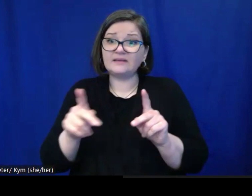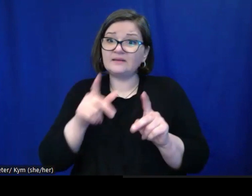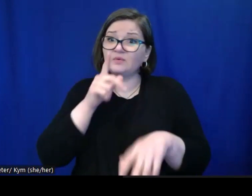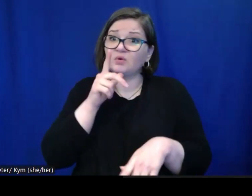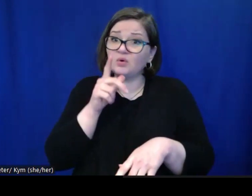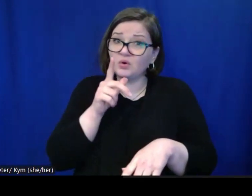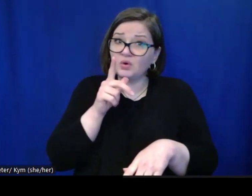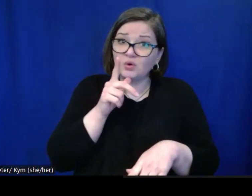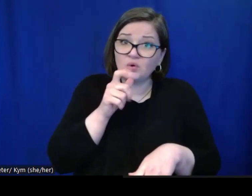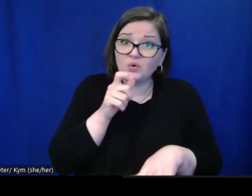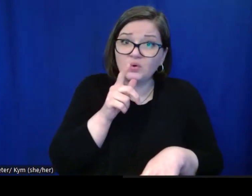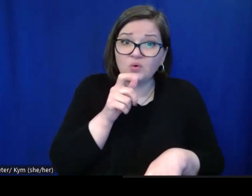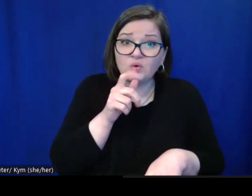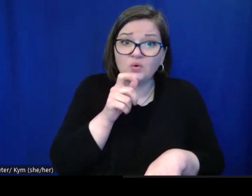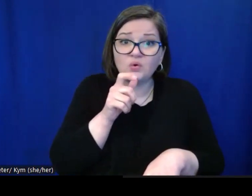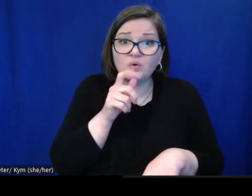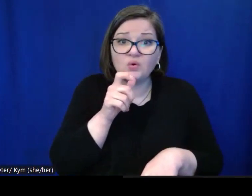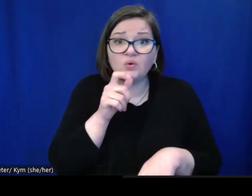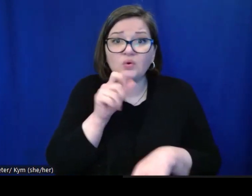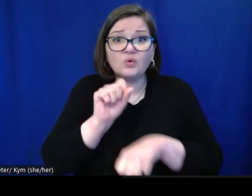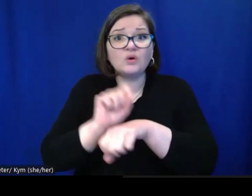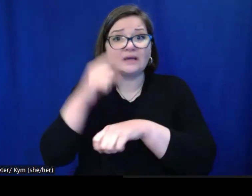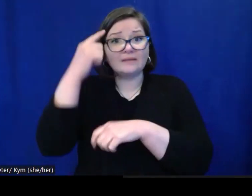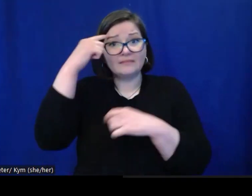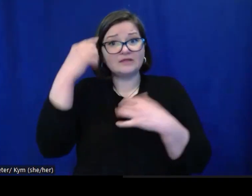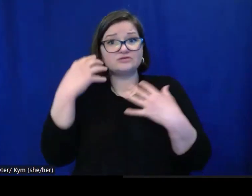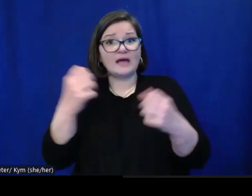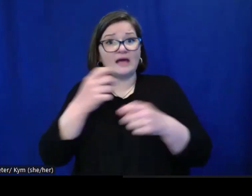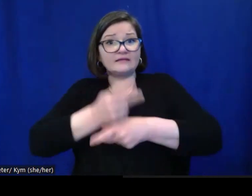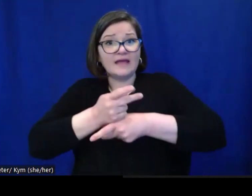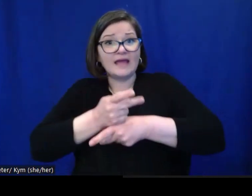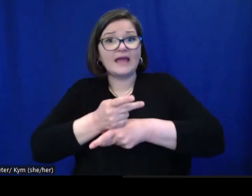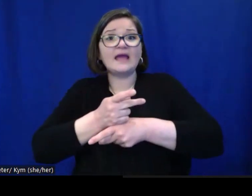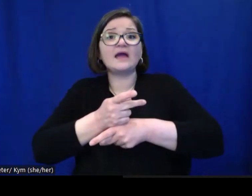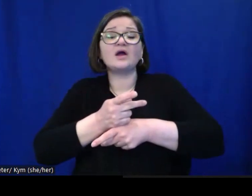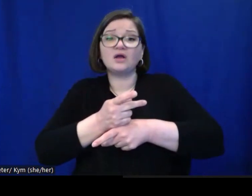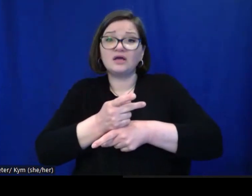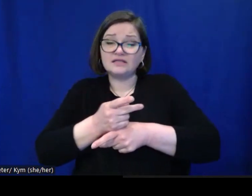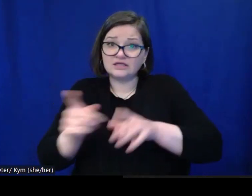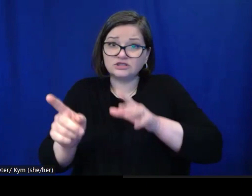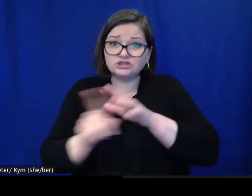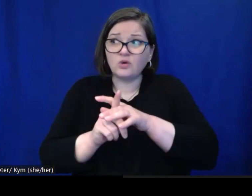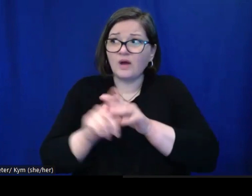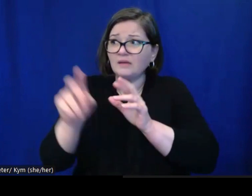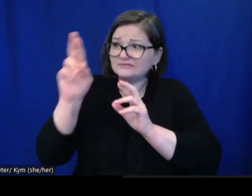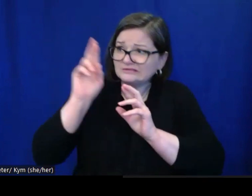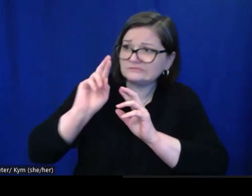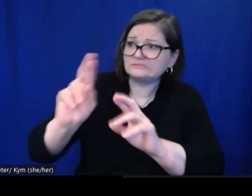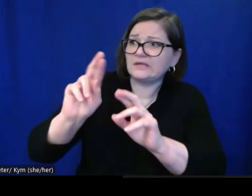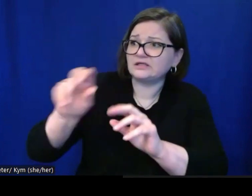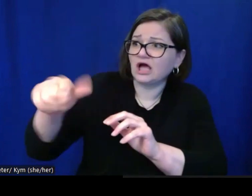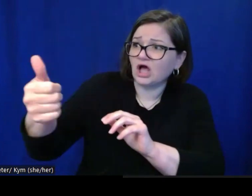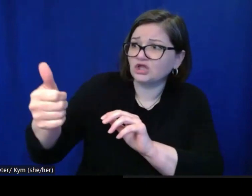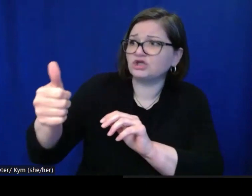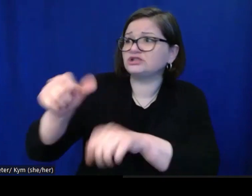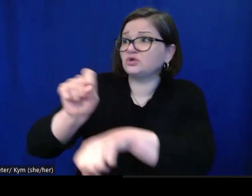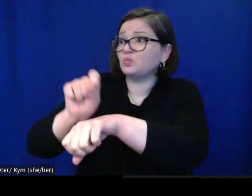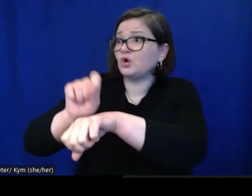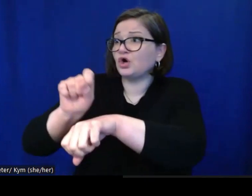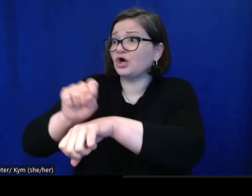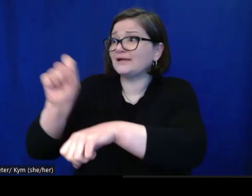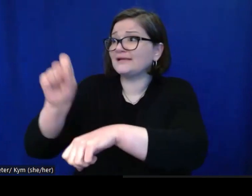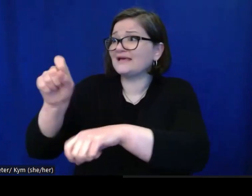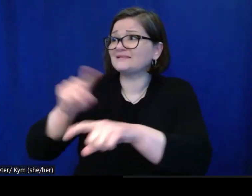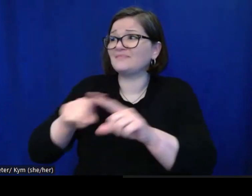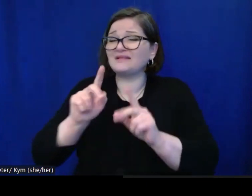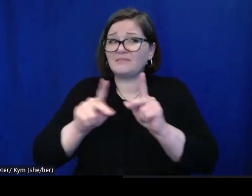treat people with respect and dignity in their workplace. but they may not be kind and gracious to their